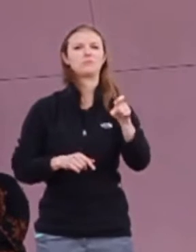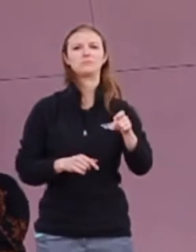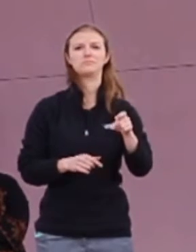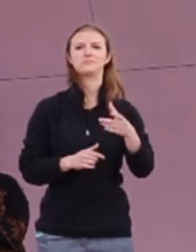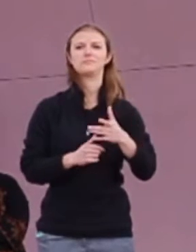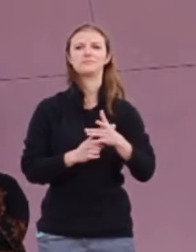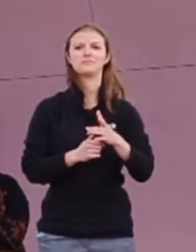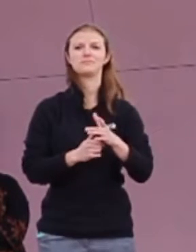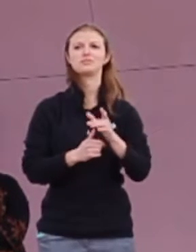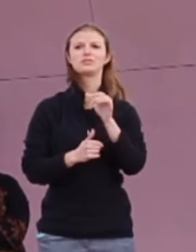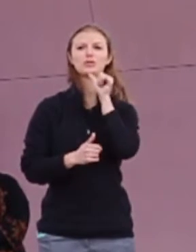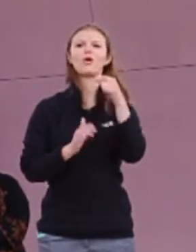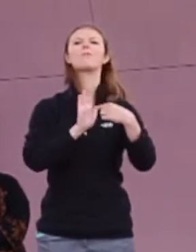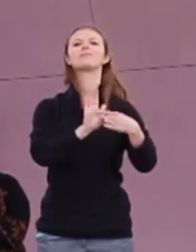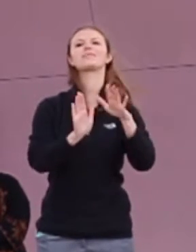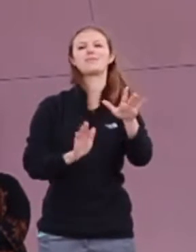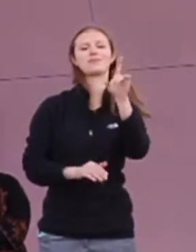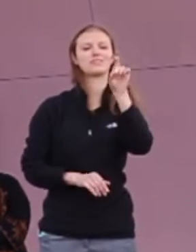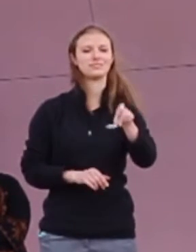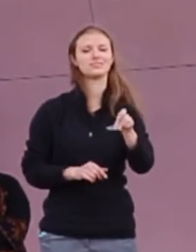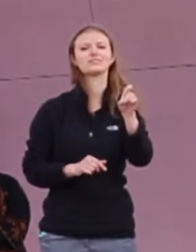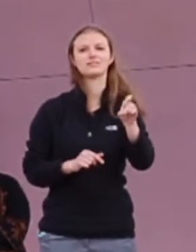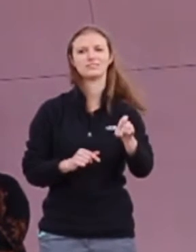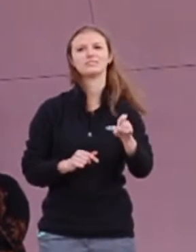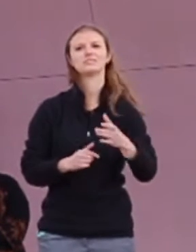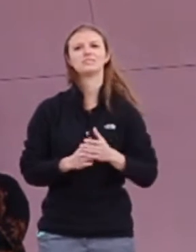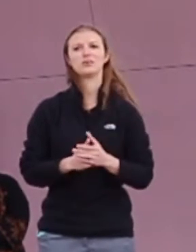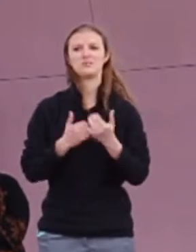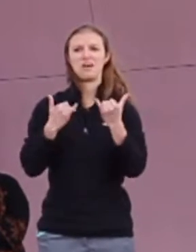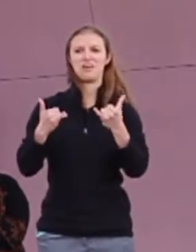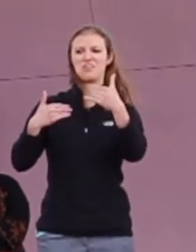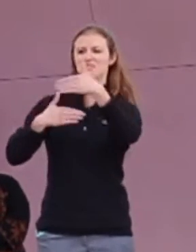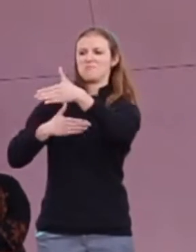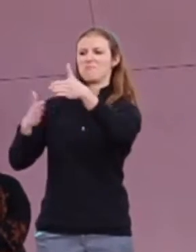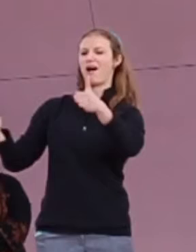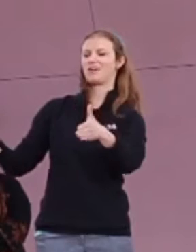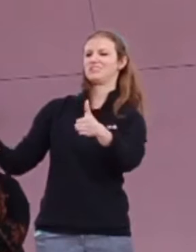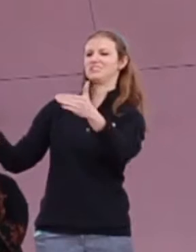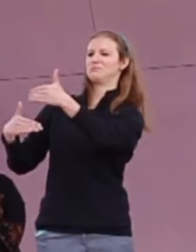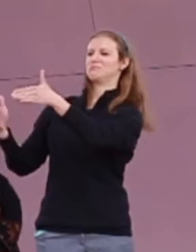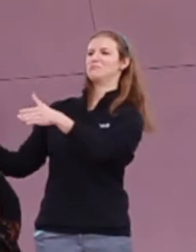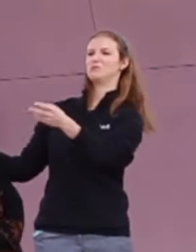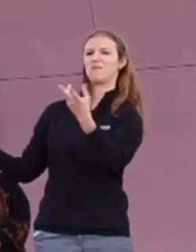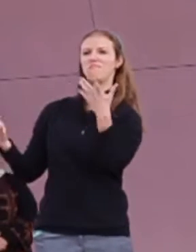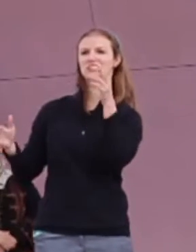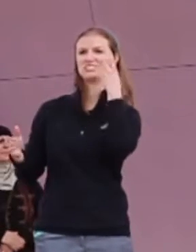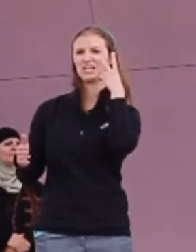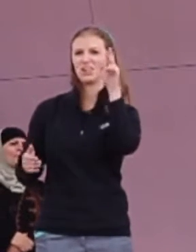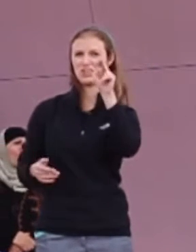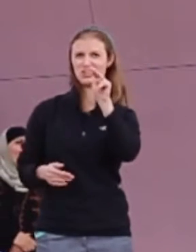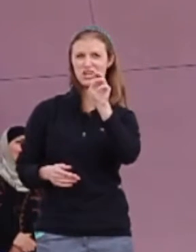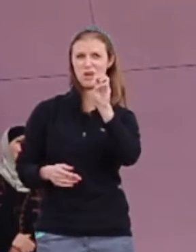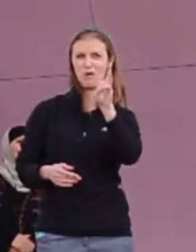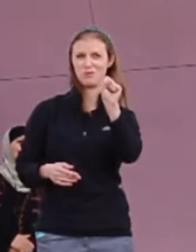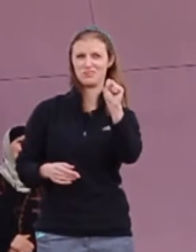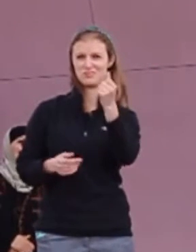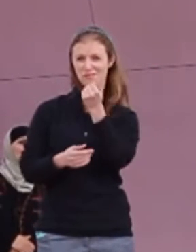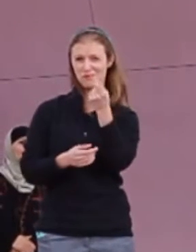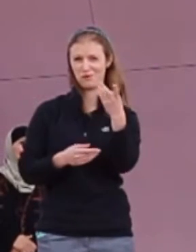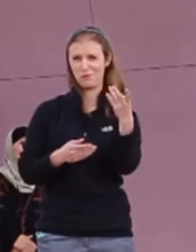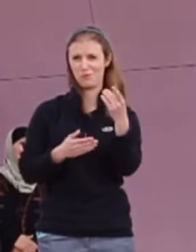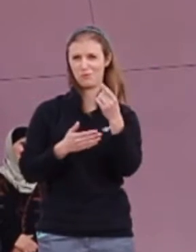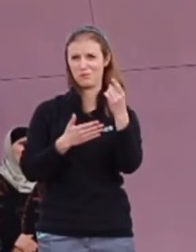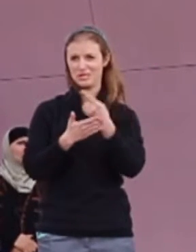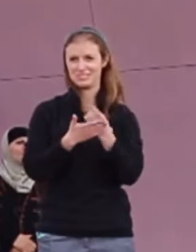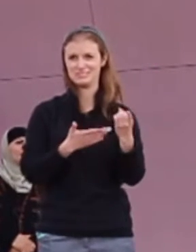Bernalillo County DA's office, now that we've cleared out all of those boxes that I think everybody's seen on the news for the past few weeks, we have